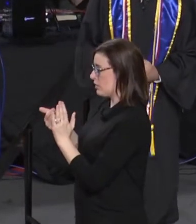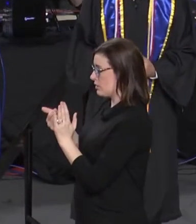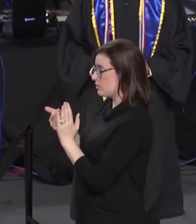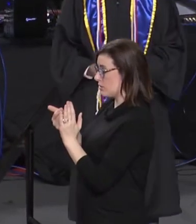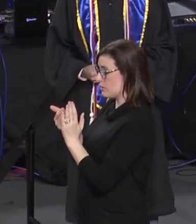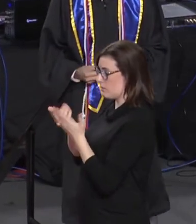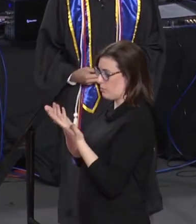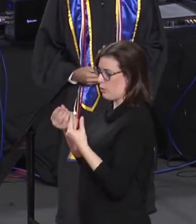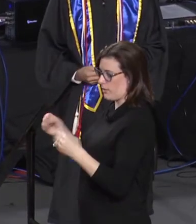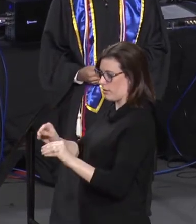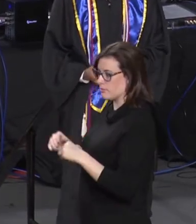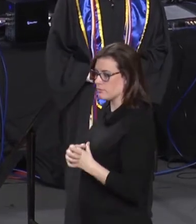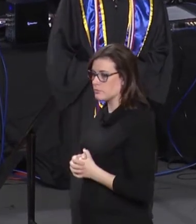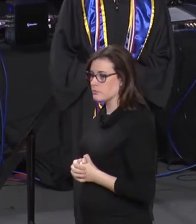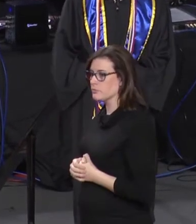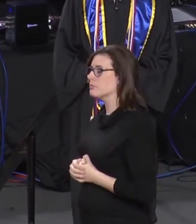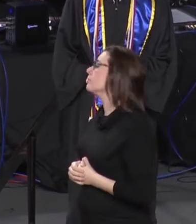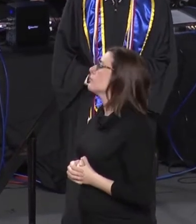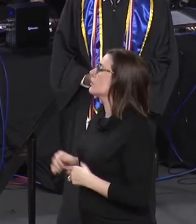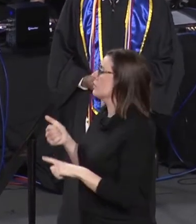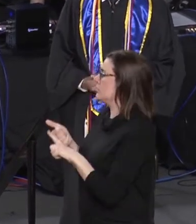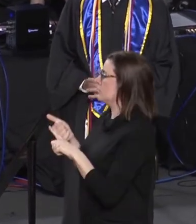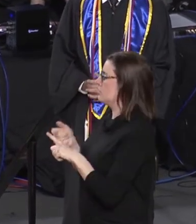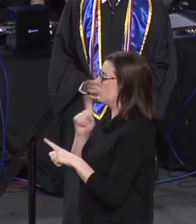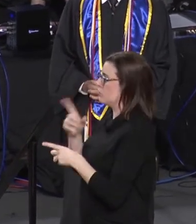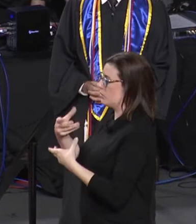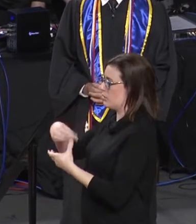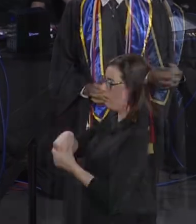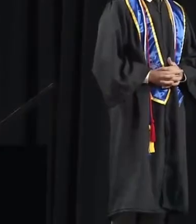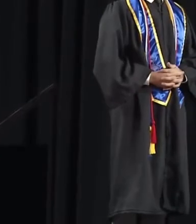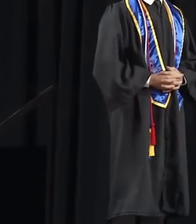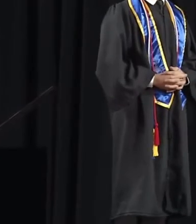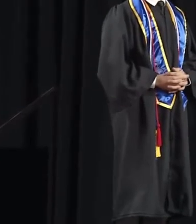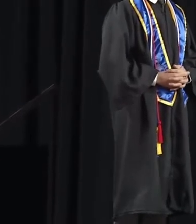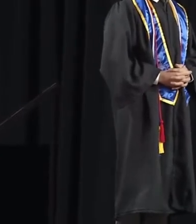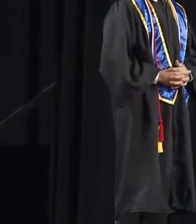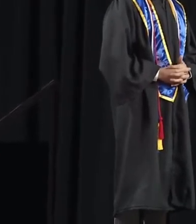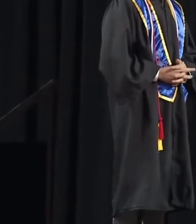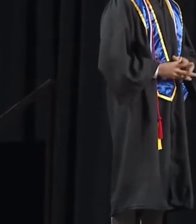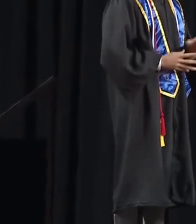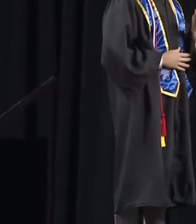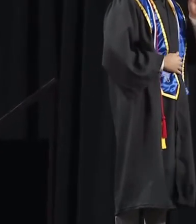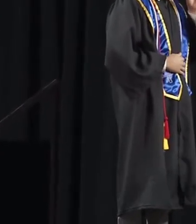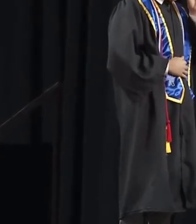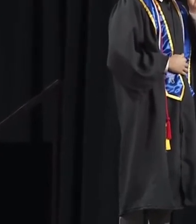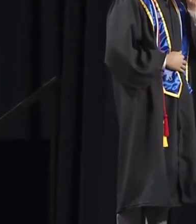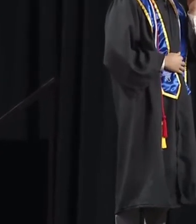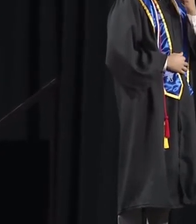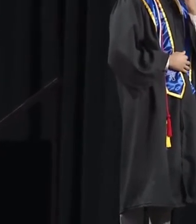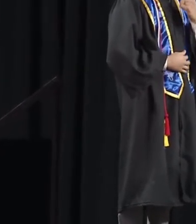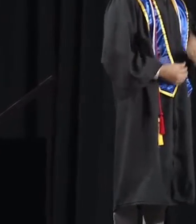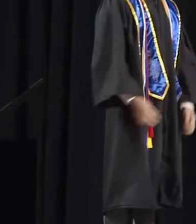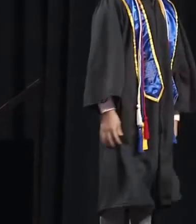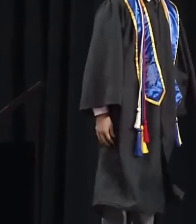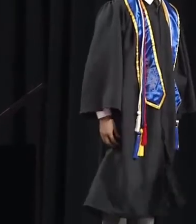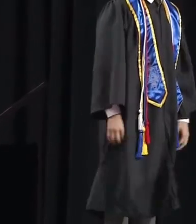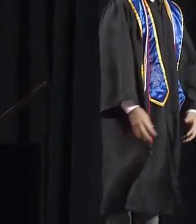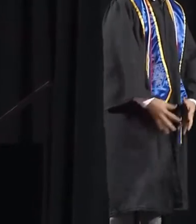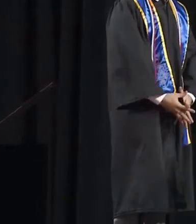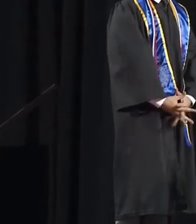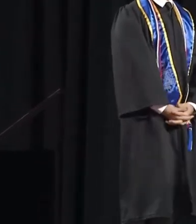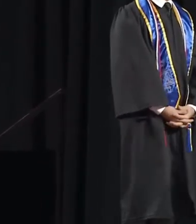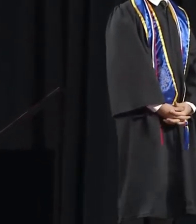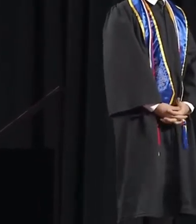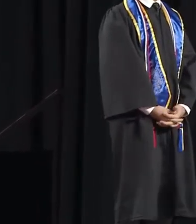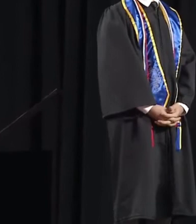in marketing. He is an active member of Beta Gamma Sigma International Business Honor Society. During his time as a marketing major,